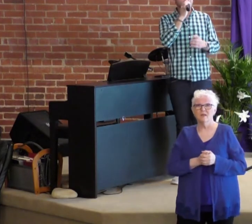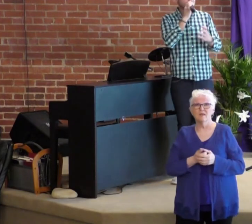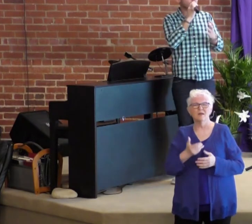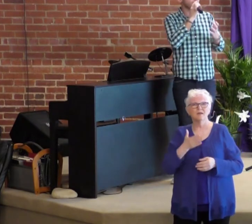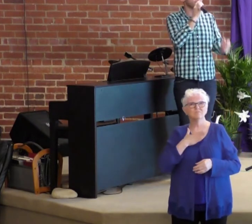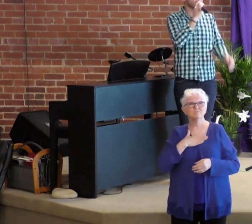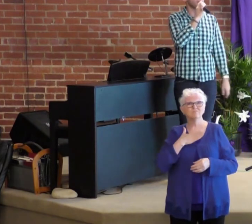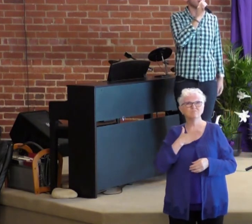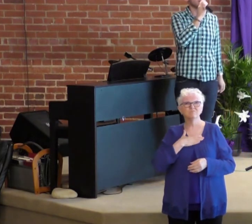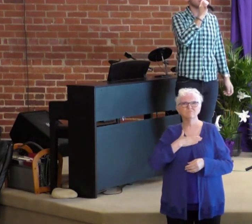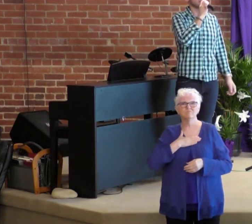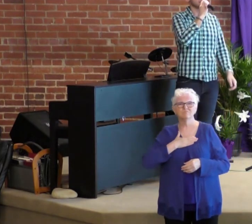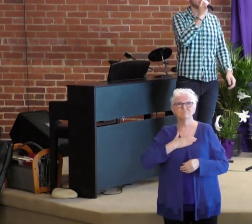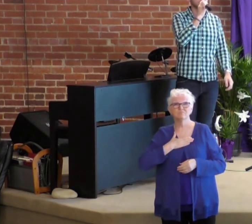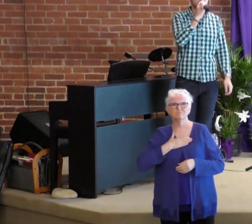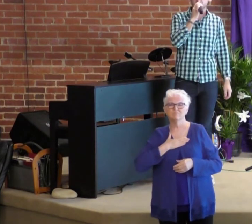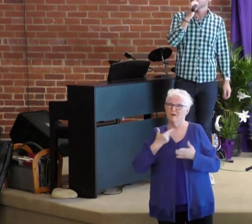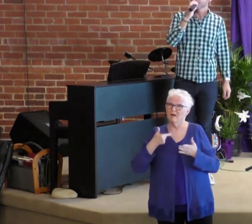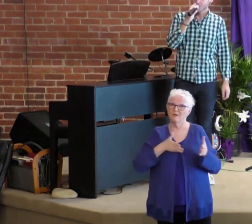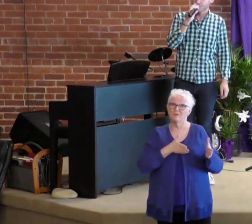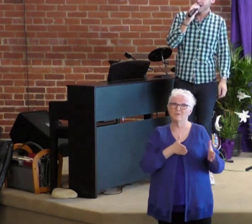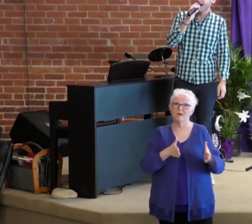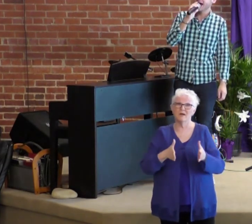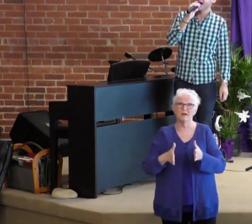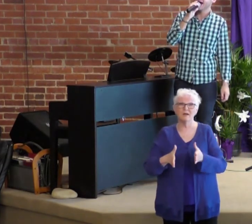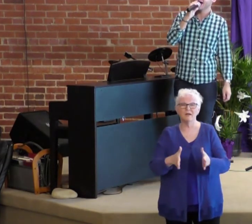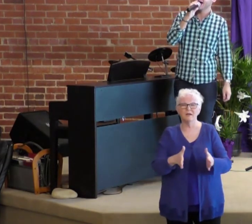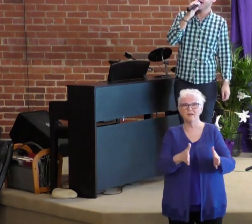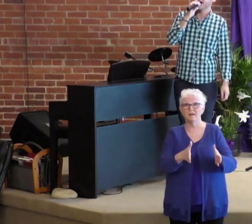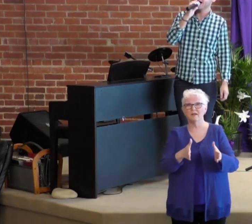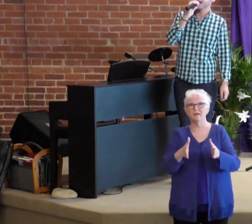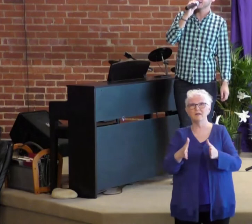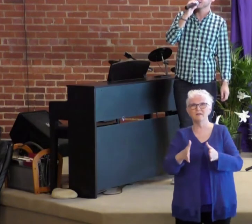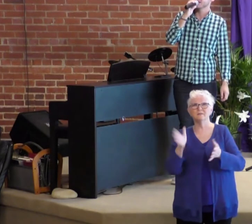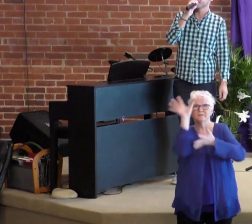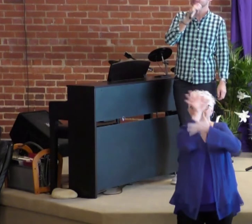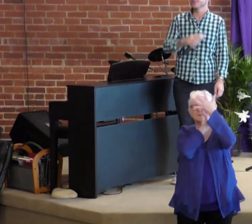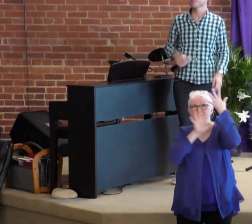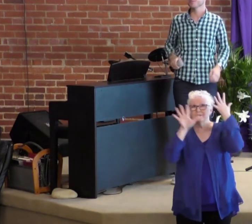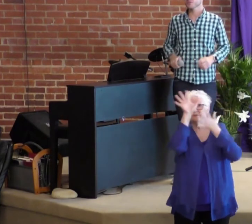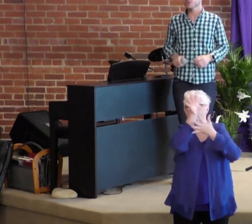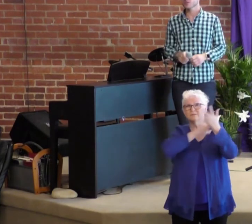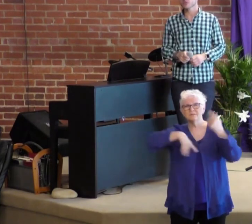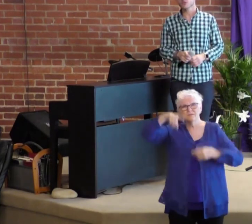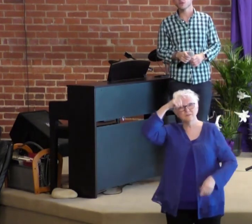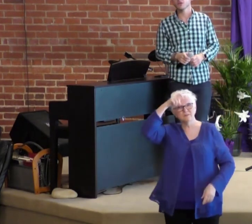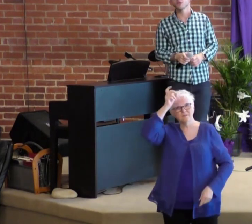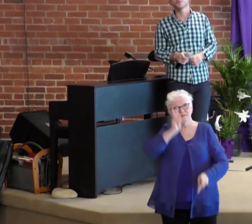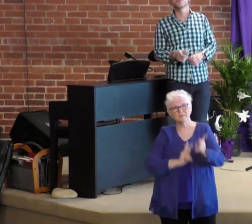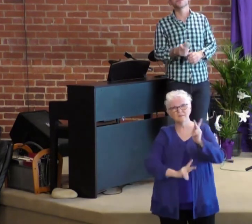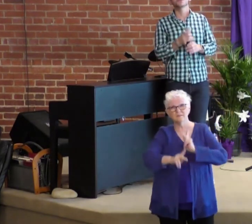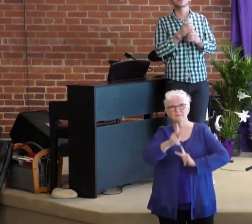I always confound the wise.